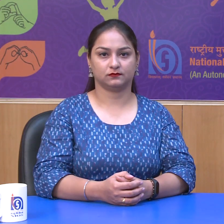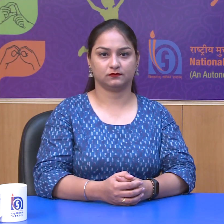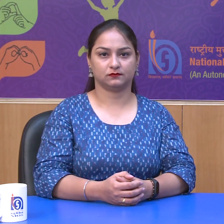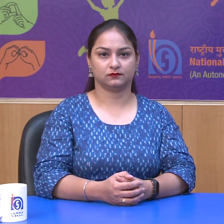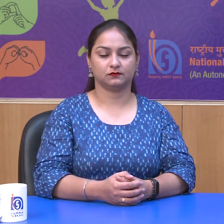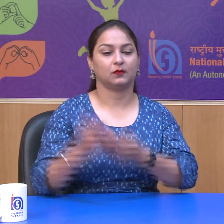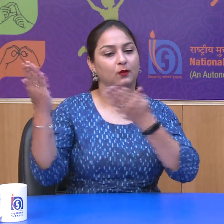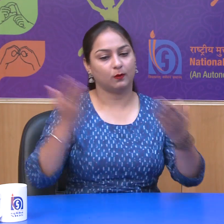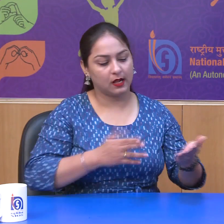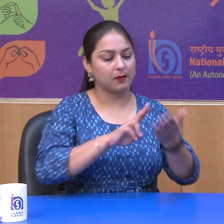Welcome to NIOS.